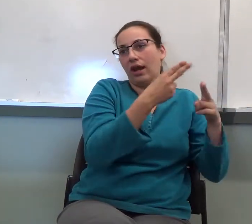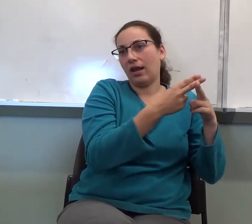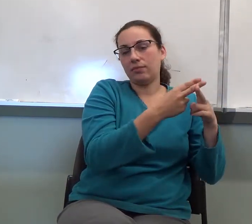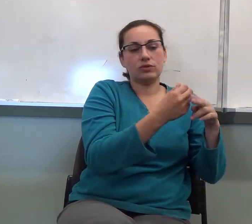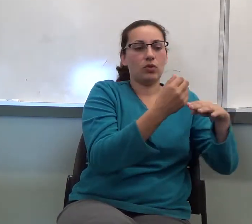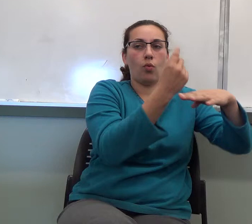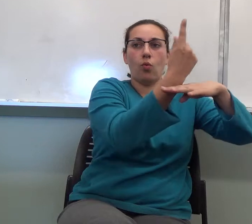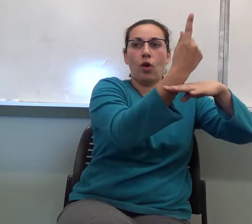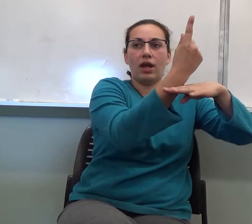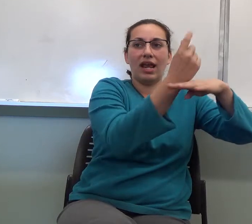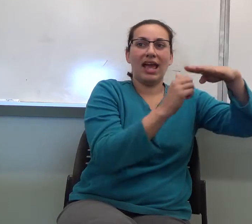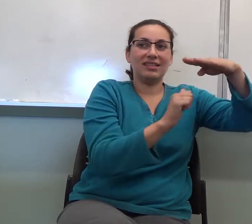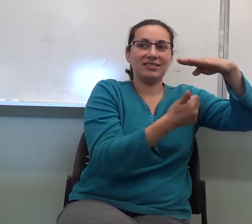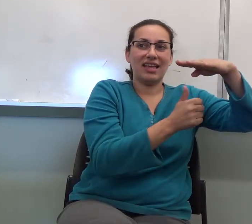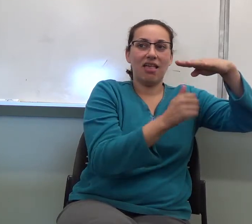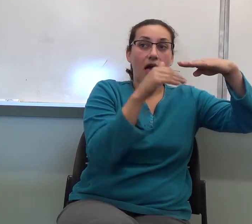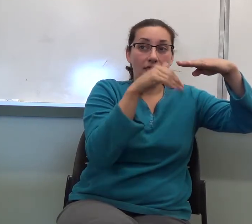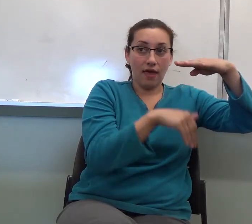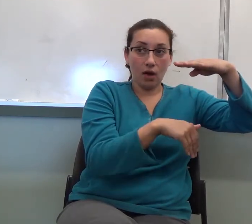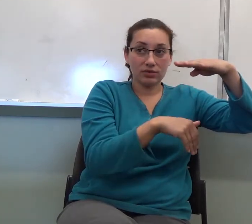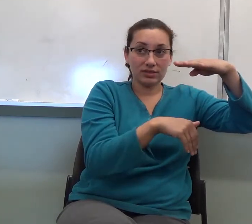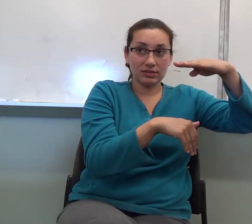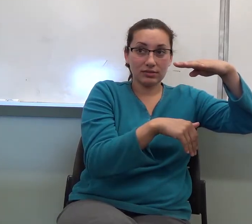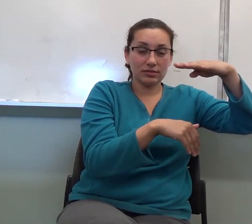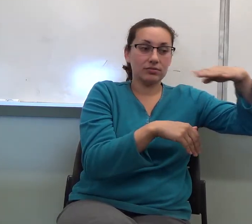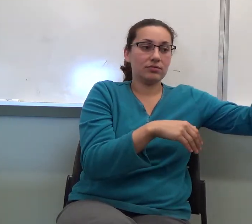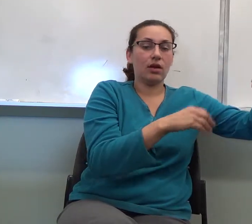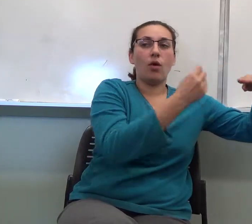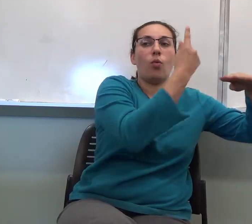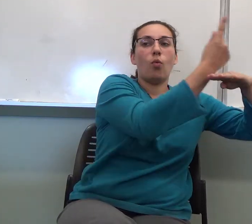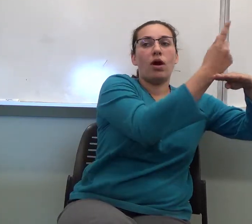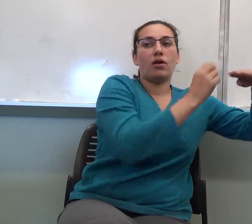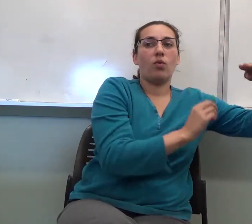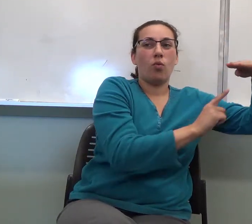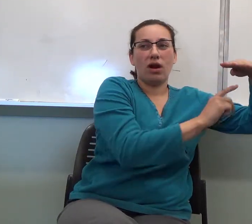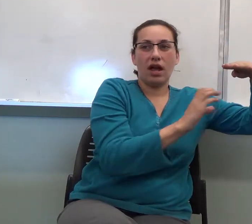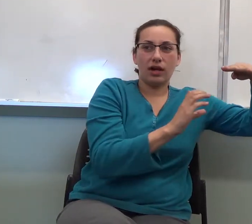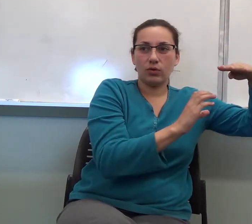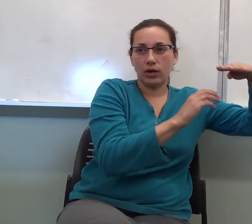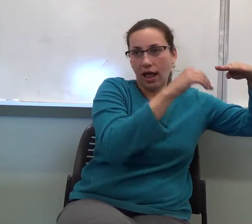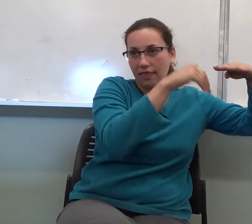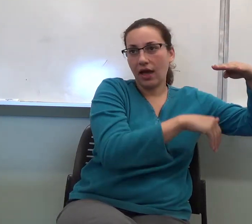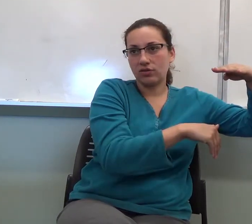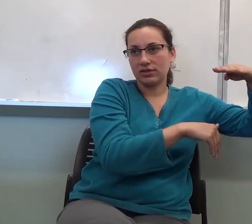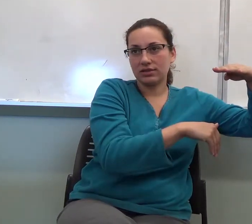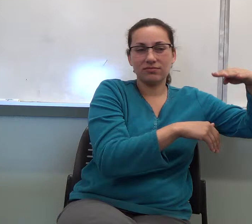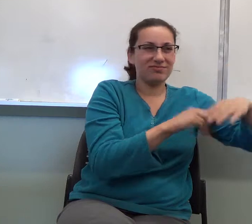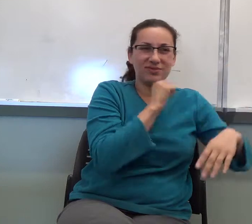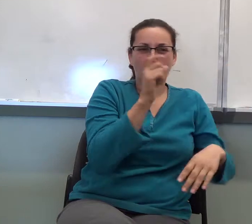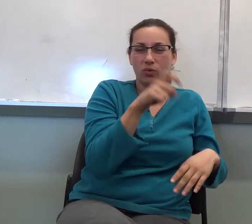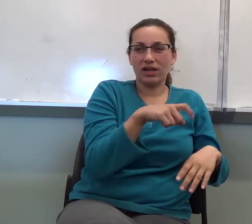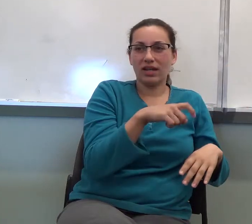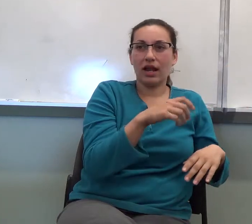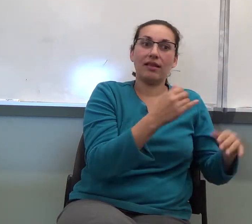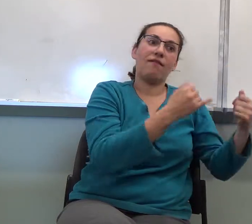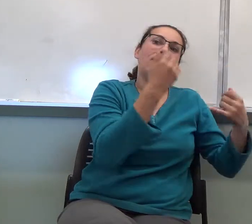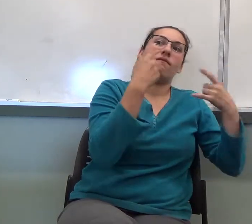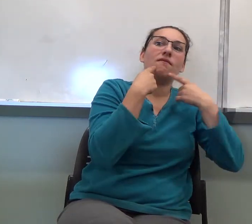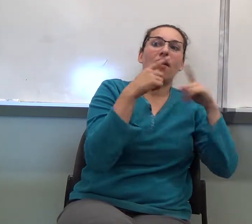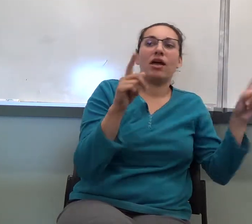1/10,000th of a gram and 1/100,000th of a gram, which nobody ever needs. And then finally, back over here, you get to the